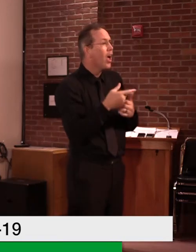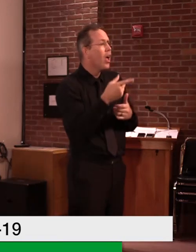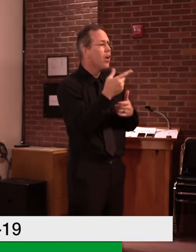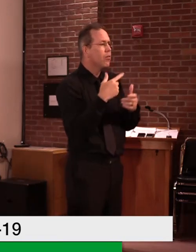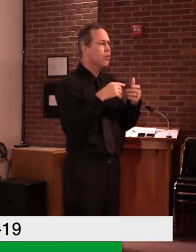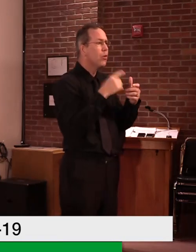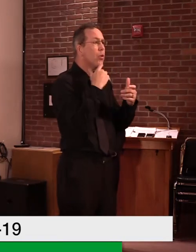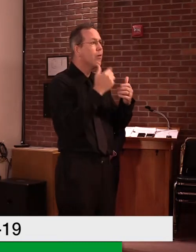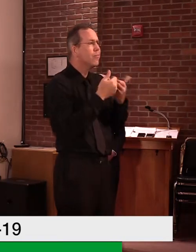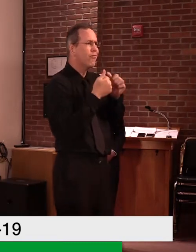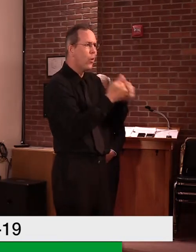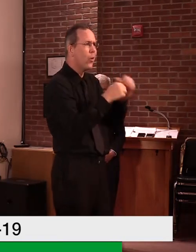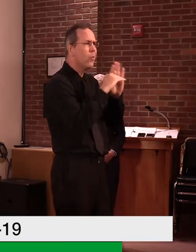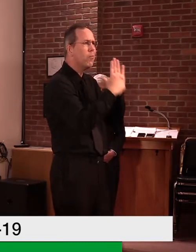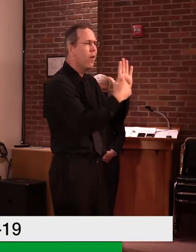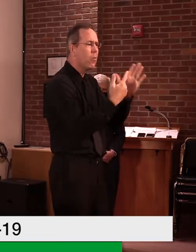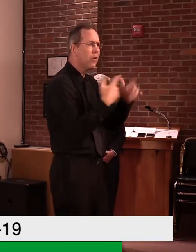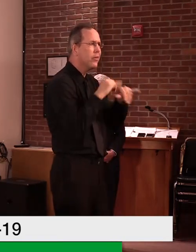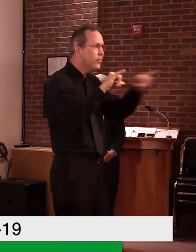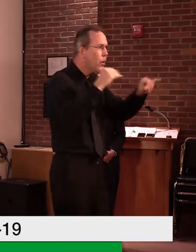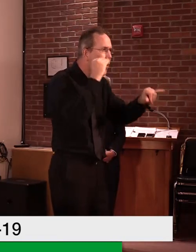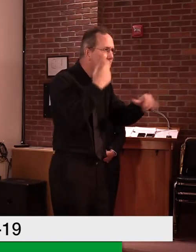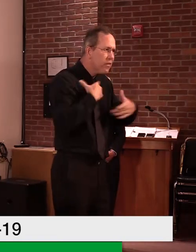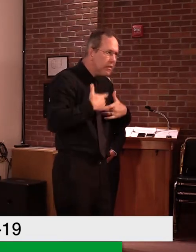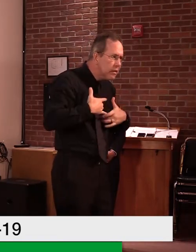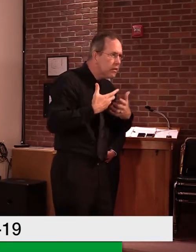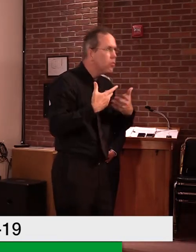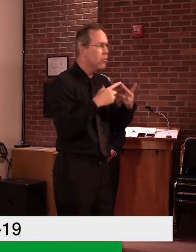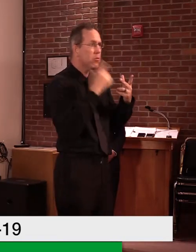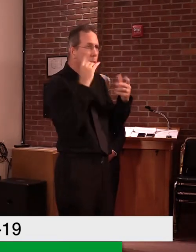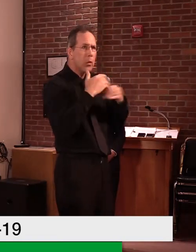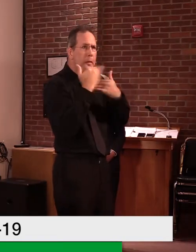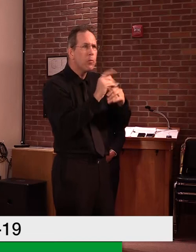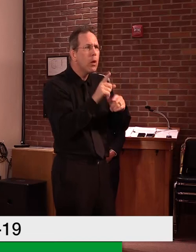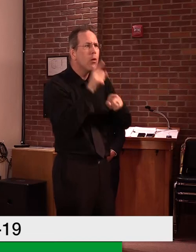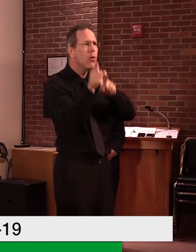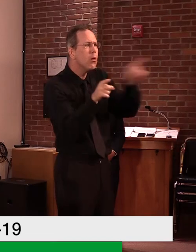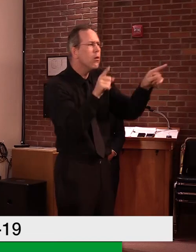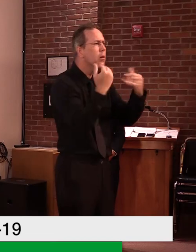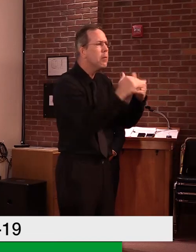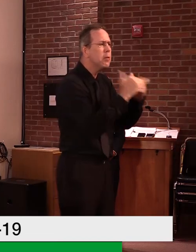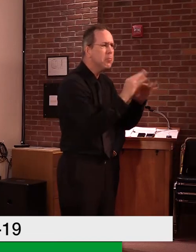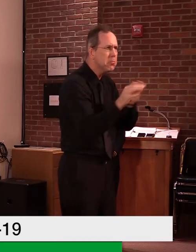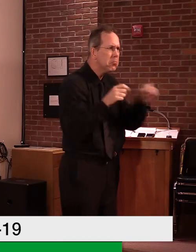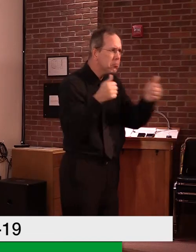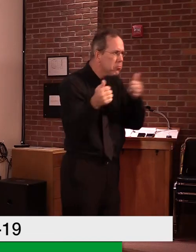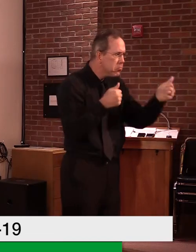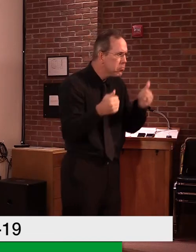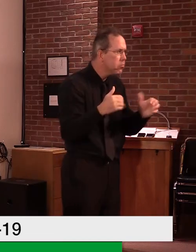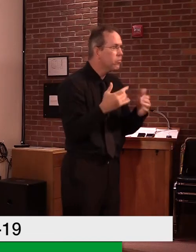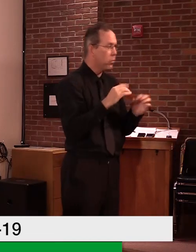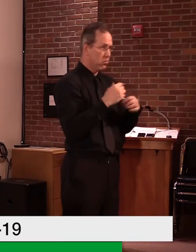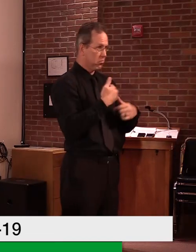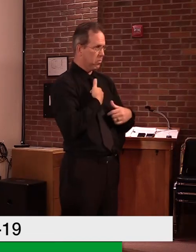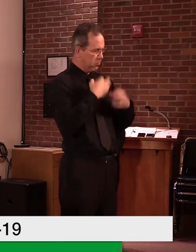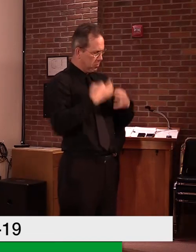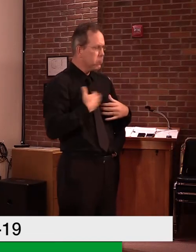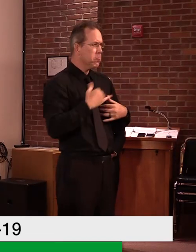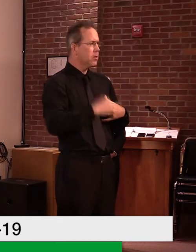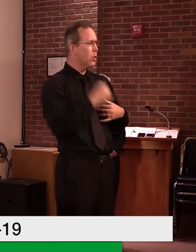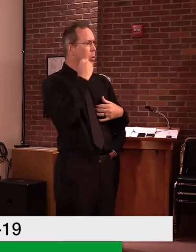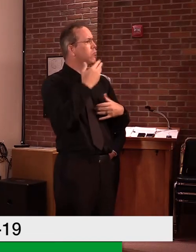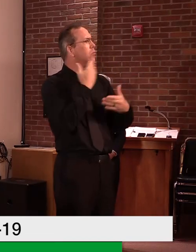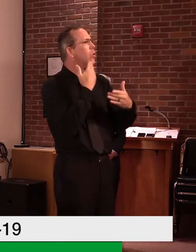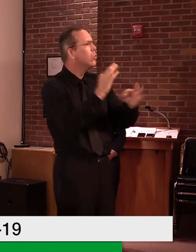required, limited your travel, stayed home when sick, kept your distance from others as we've opened back up, and